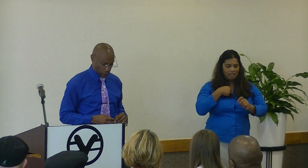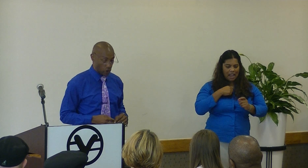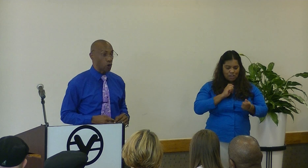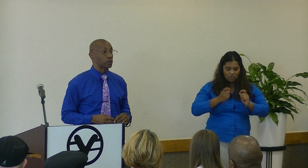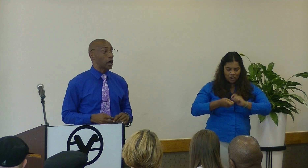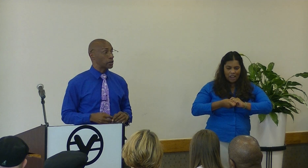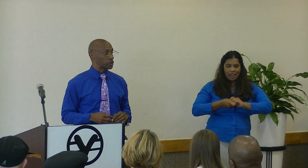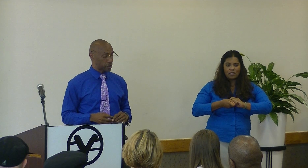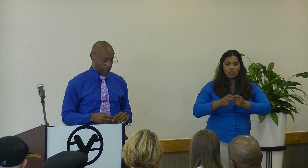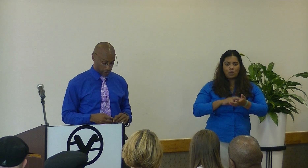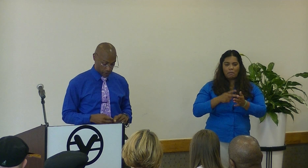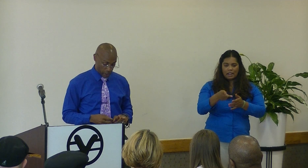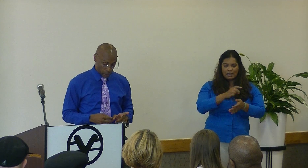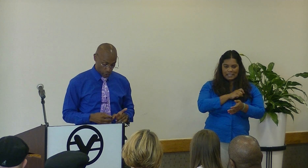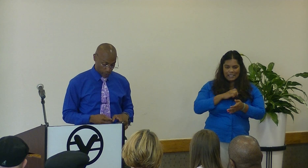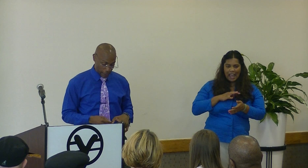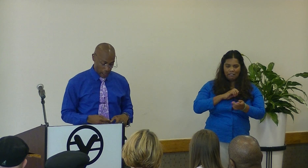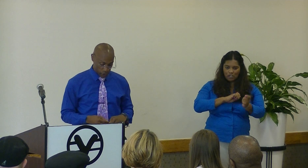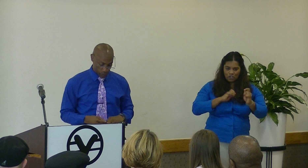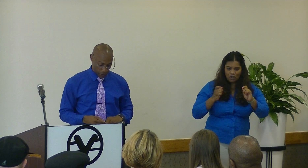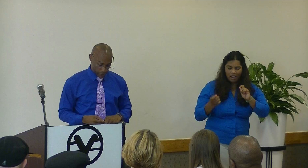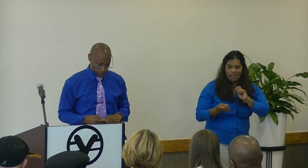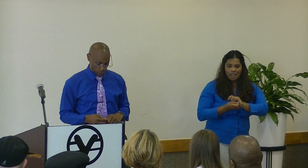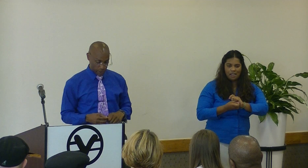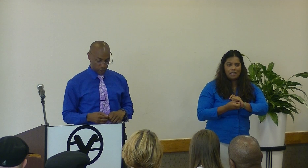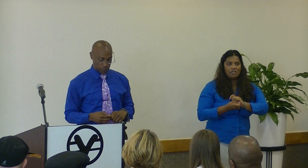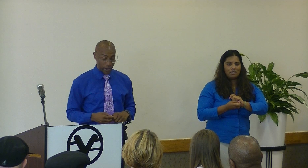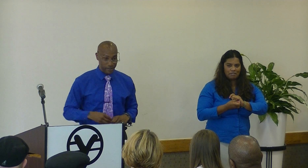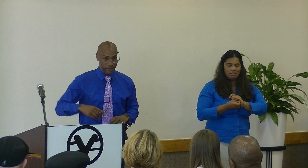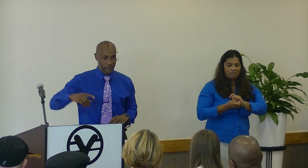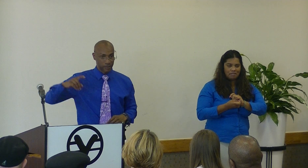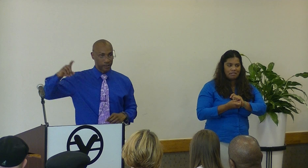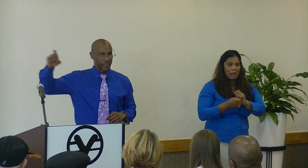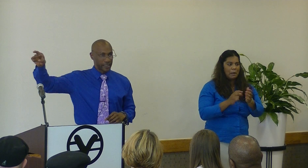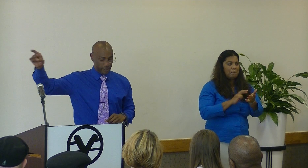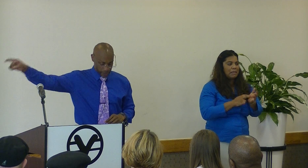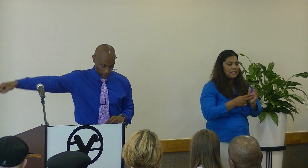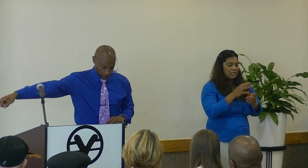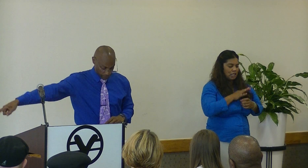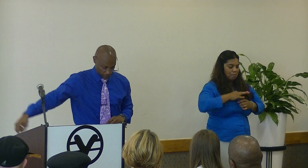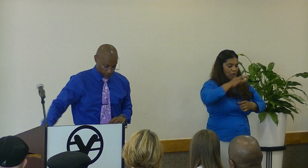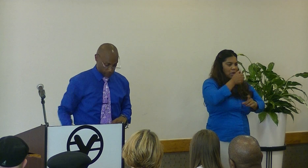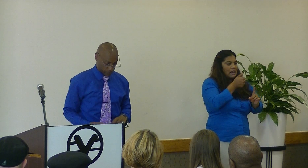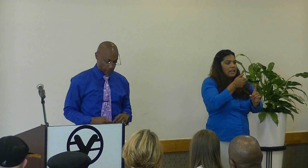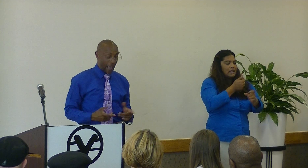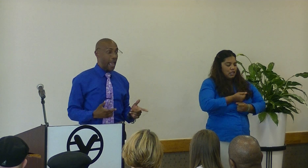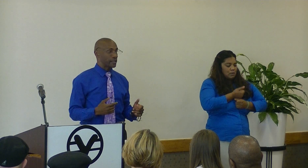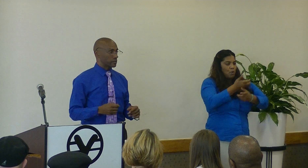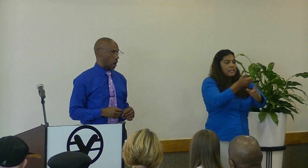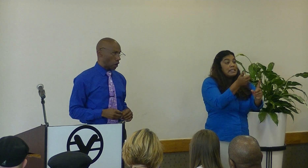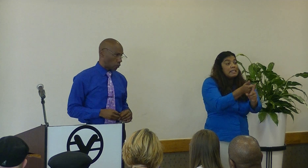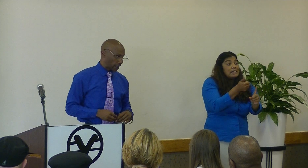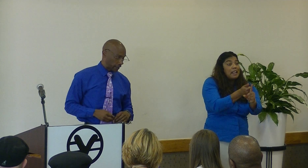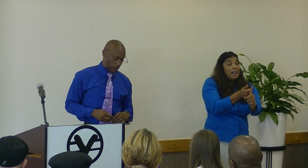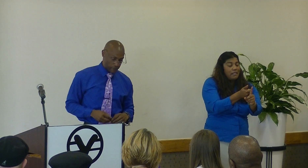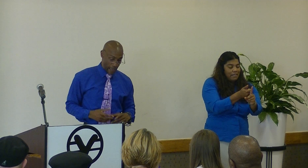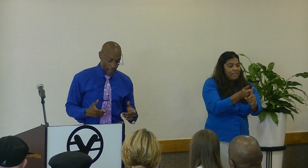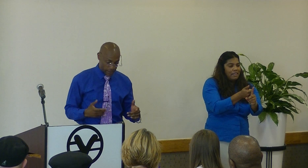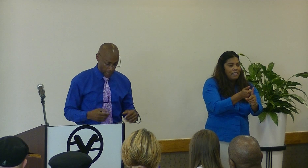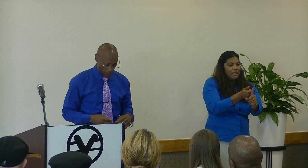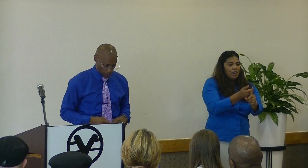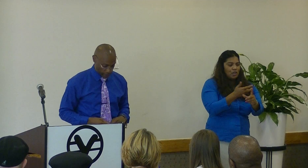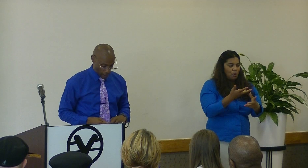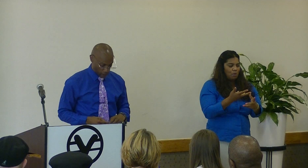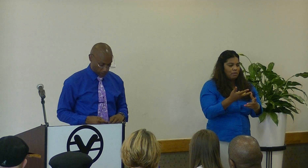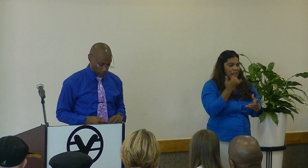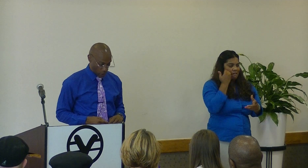work within our own consciousness to allow Spirit to express itself as our working life,